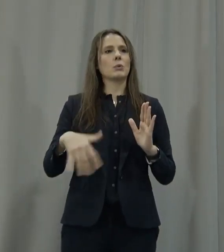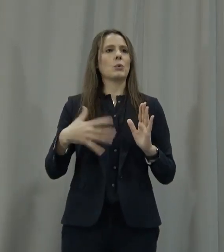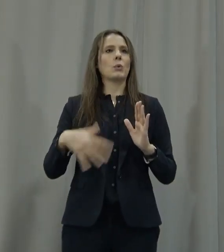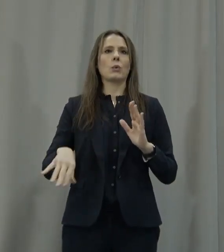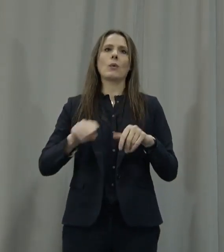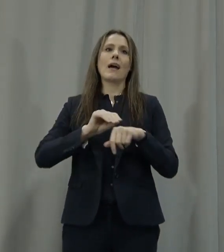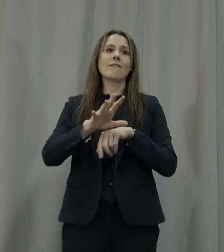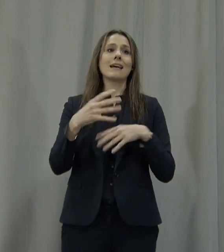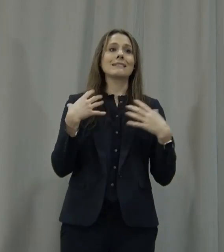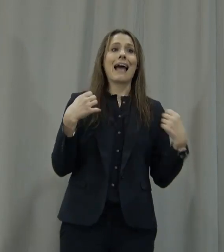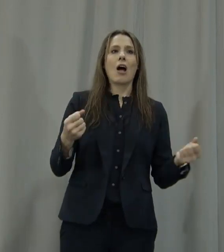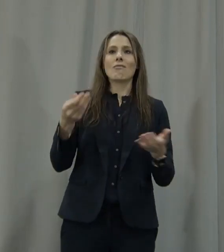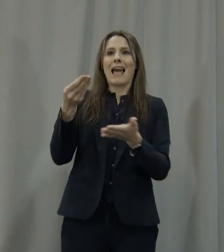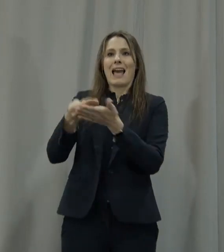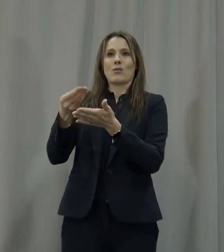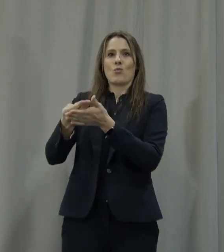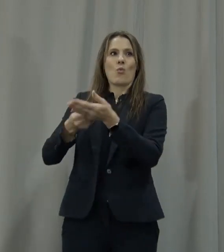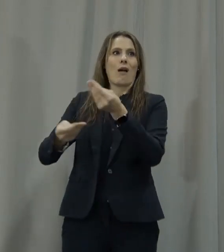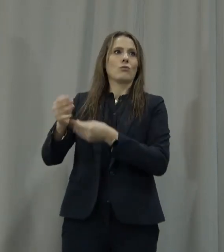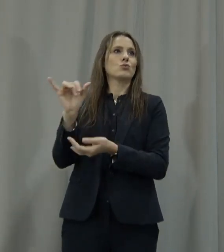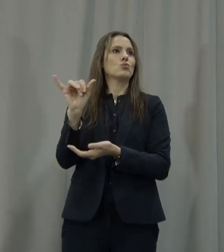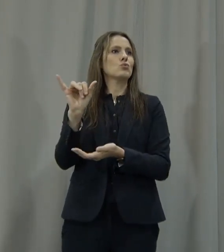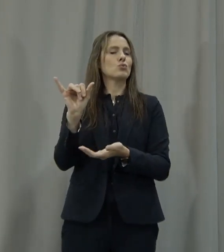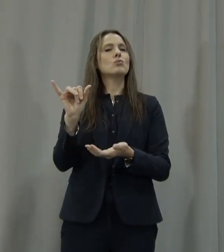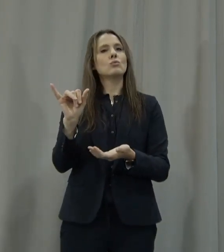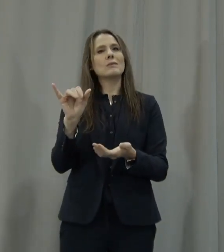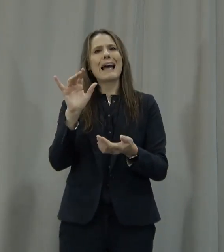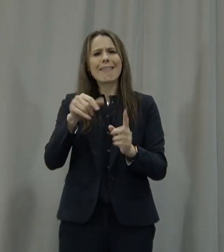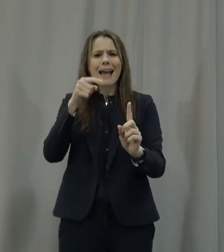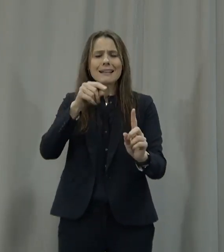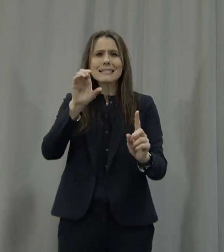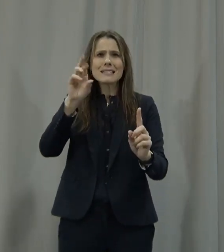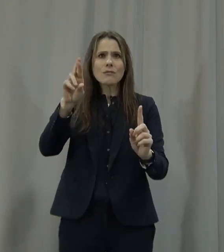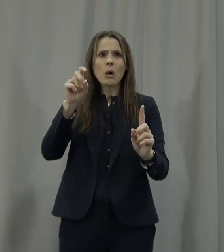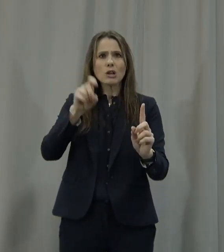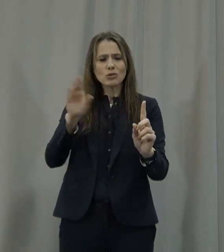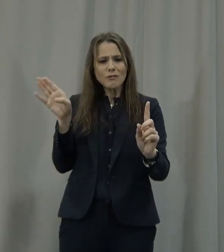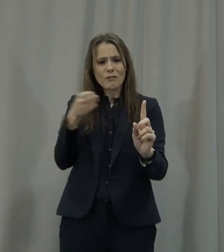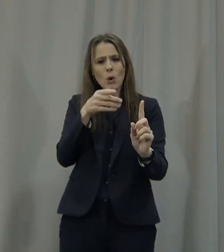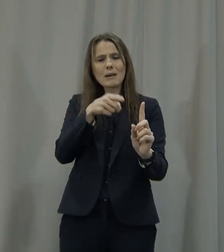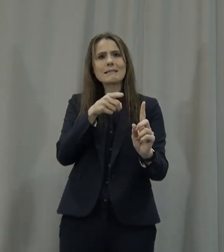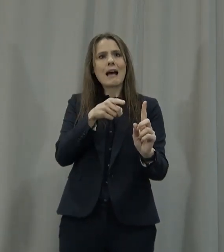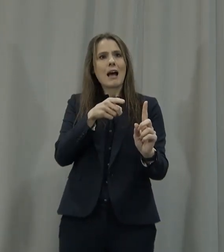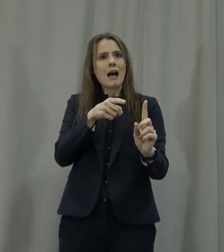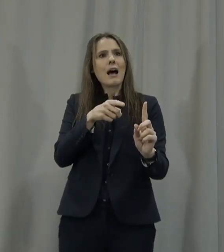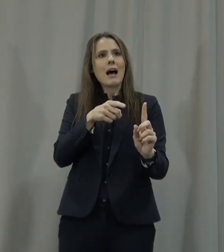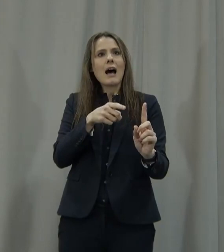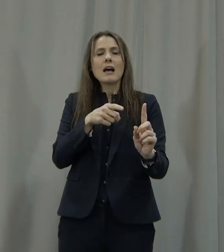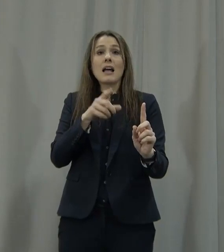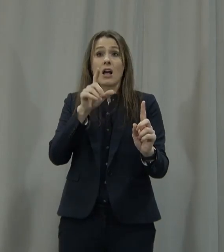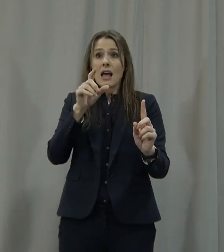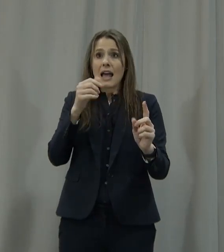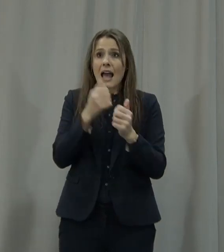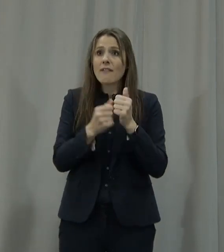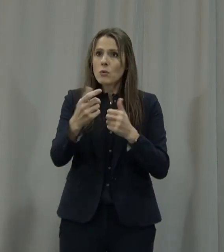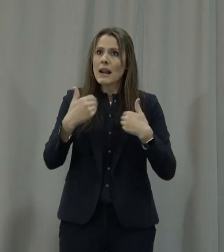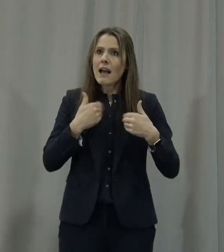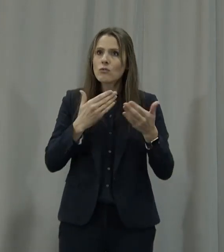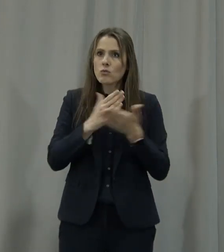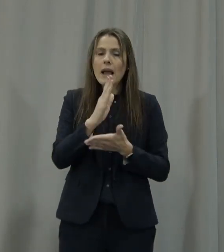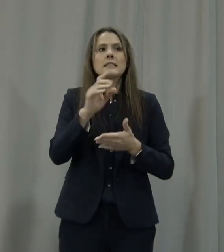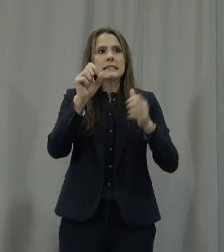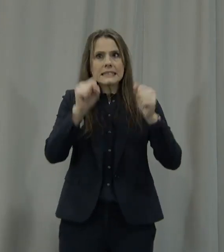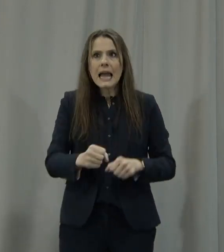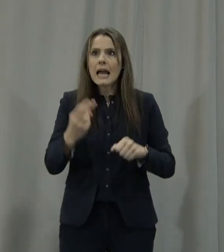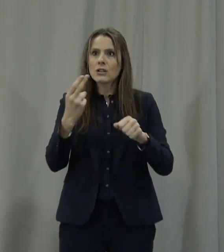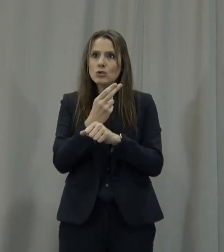and wealth. And that's what we should be about here in terms of civil rights, making sure that those rights are enforced and that you get to enjoy